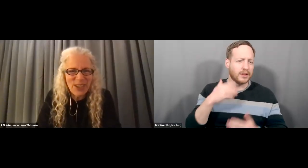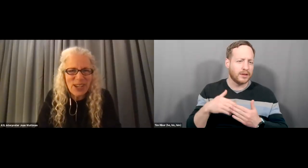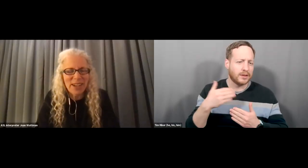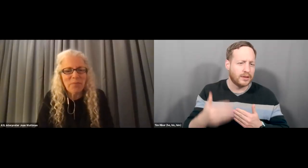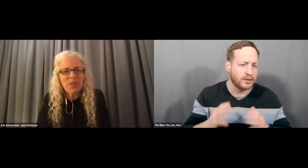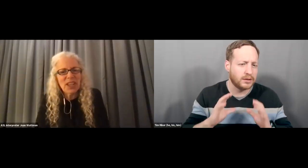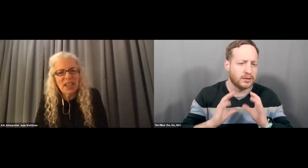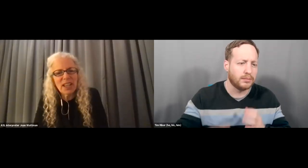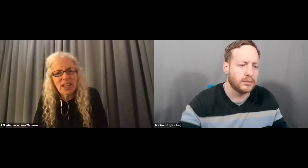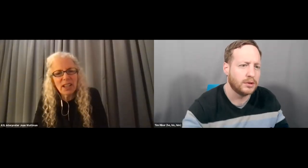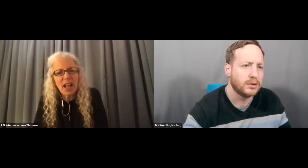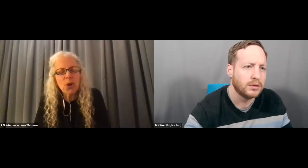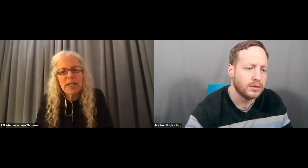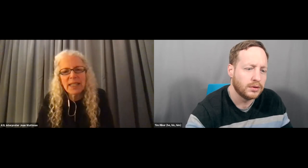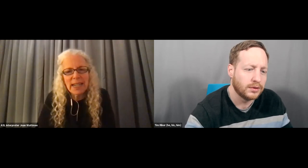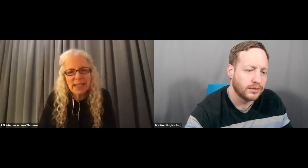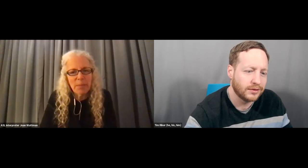Okay. I'll go on to the next committee.